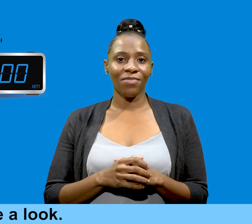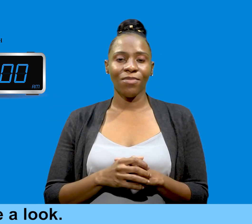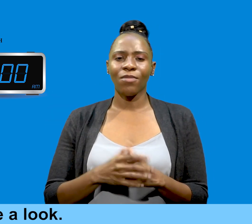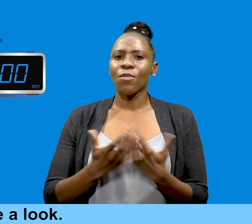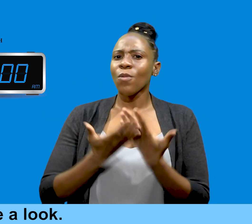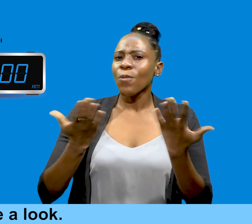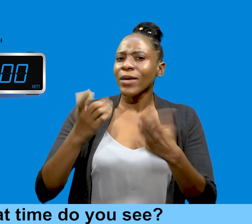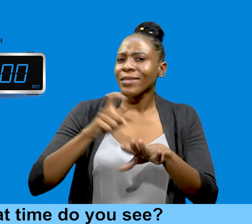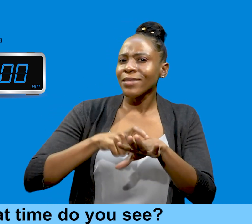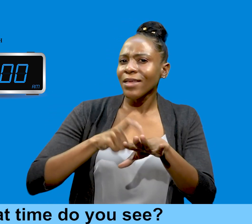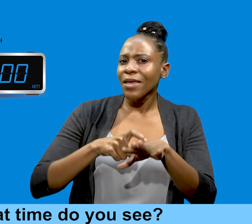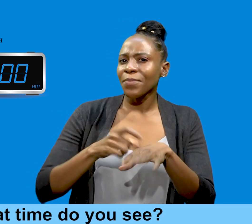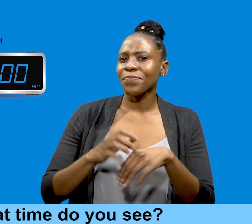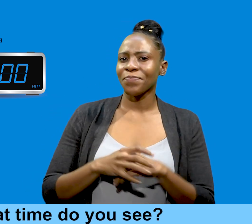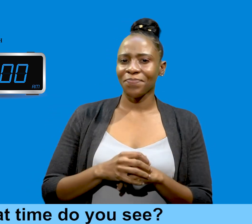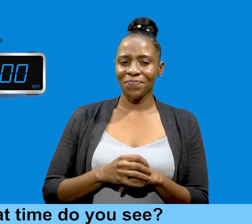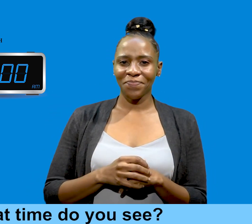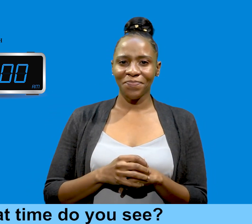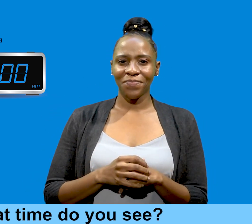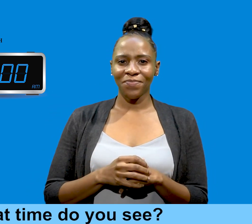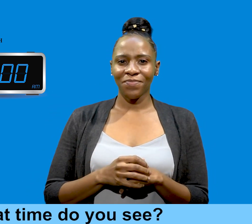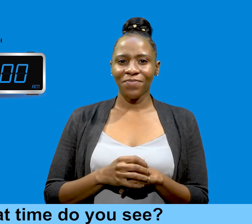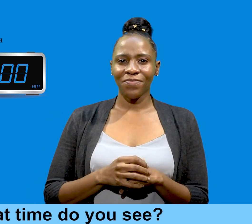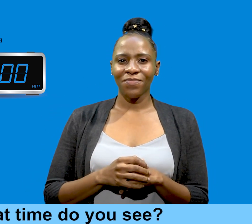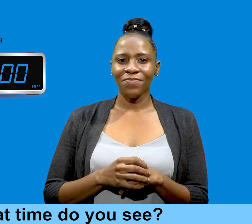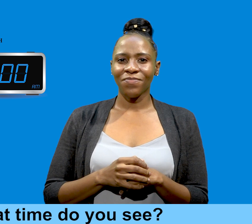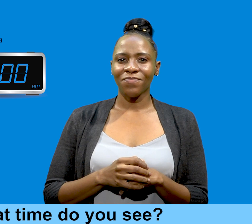Take a look. What time do you see?